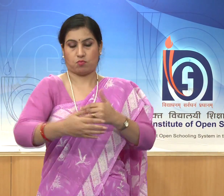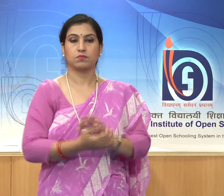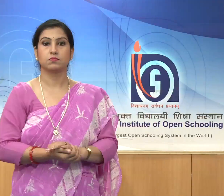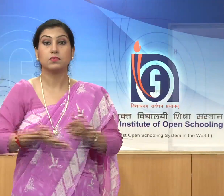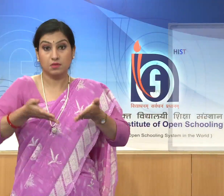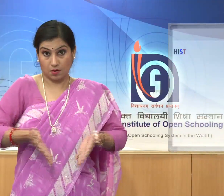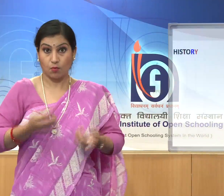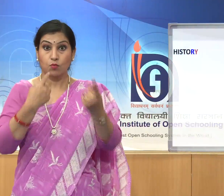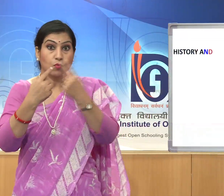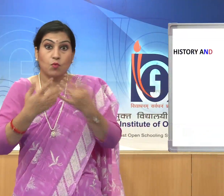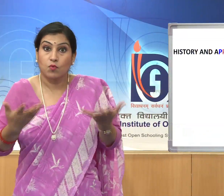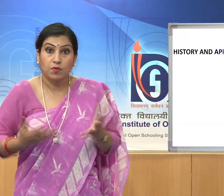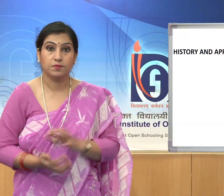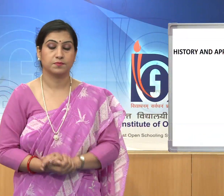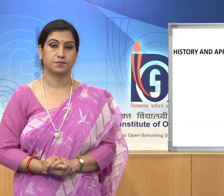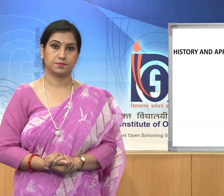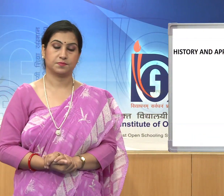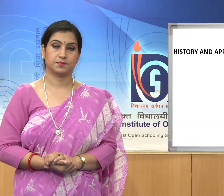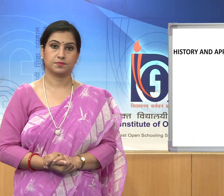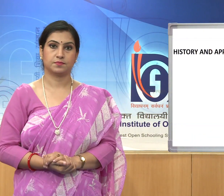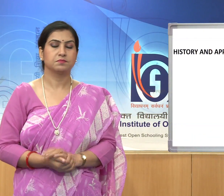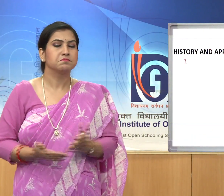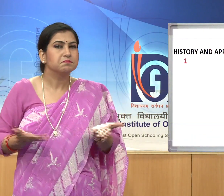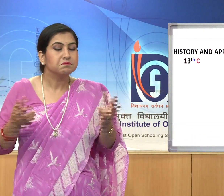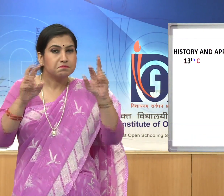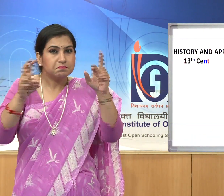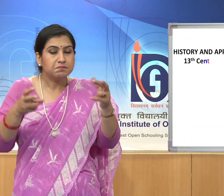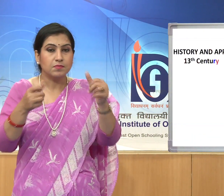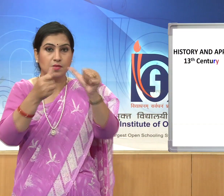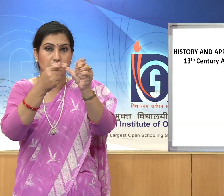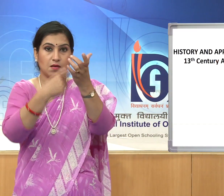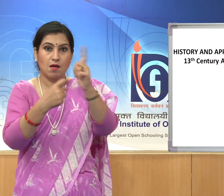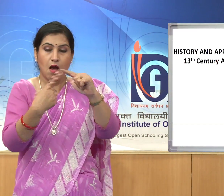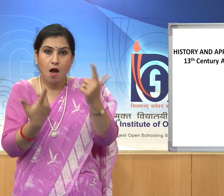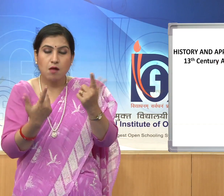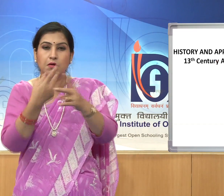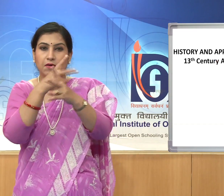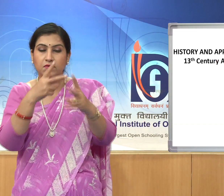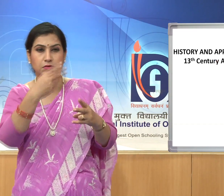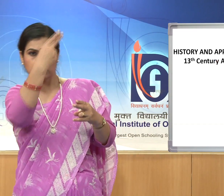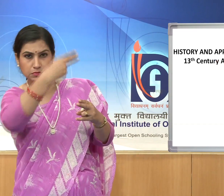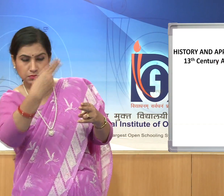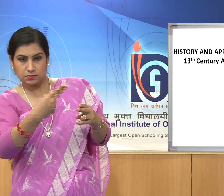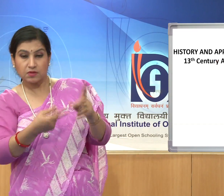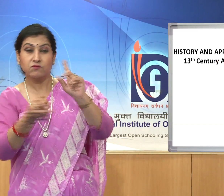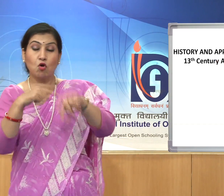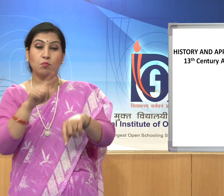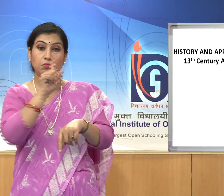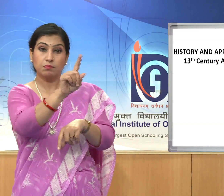We are now going to discuss about the art scene of 13th